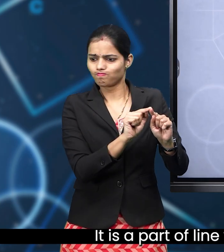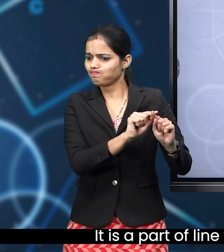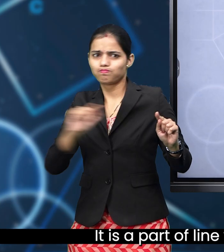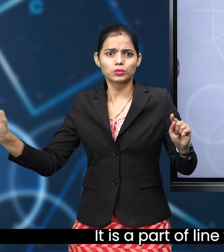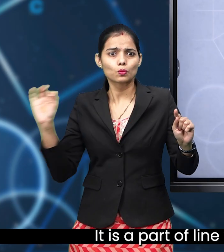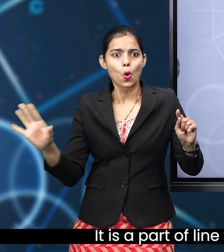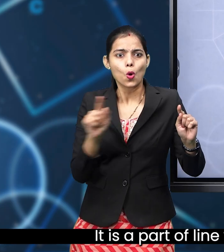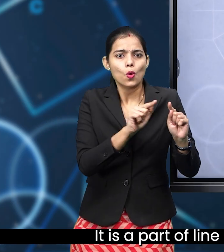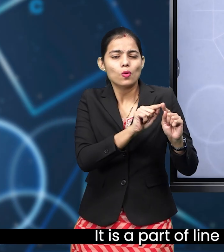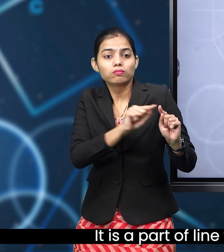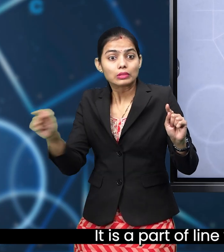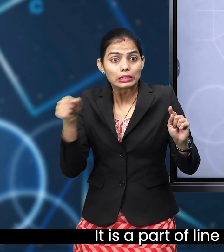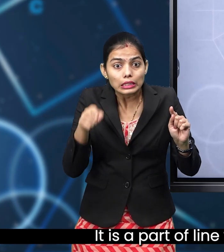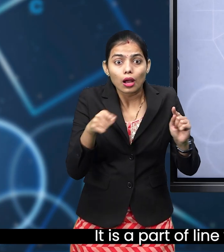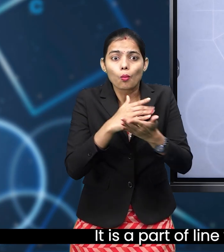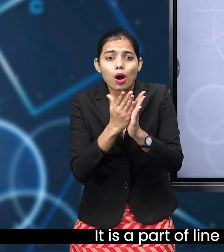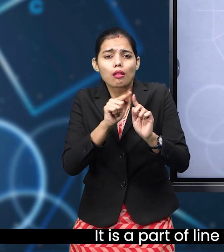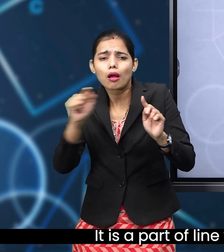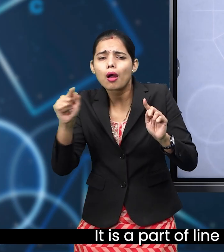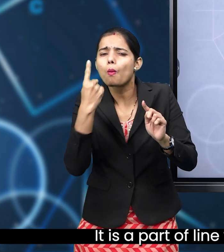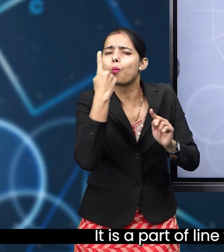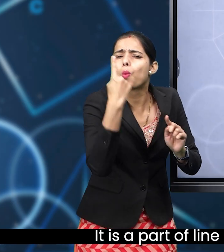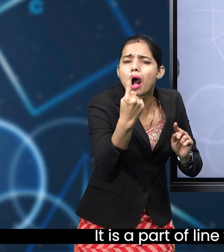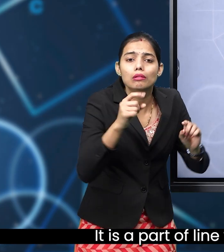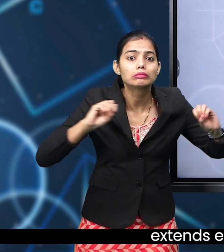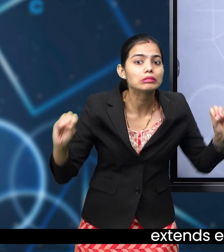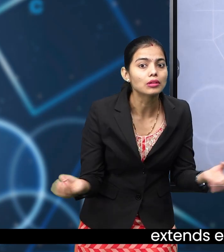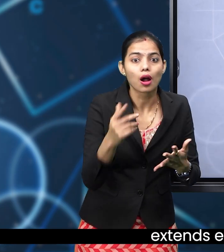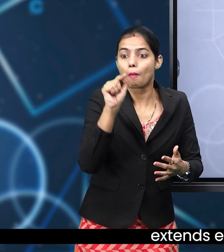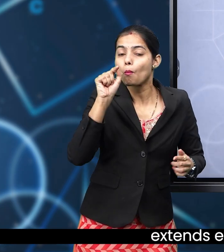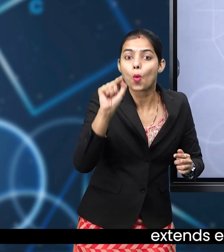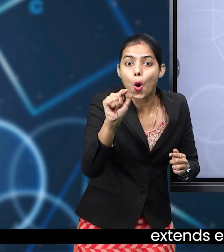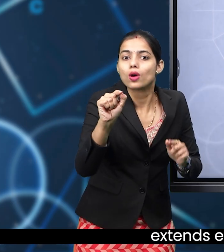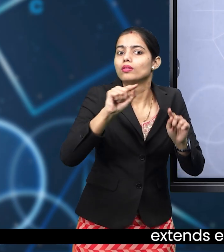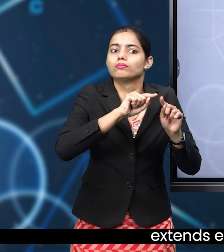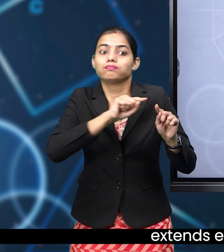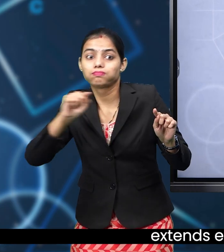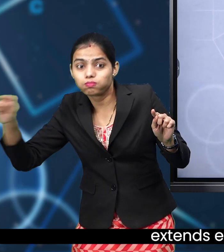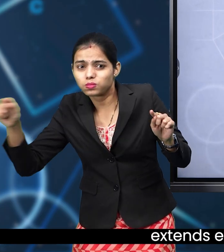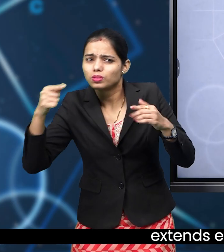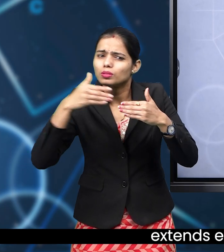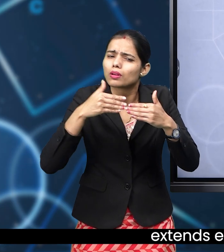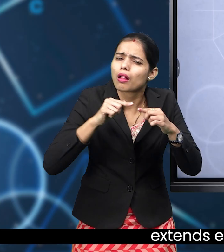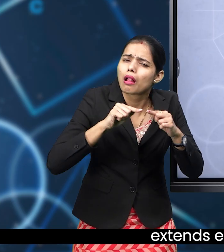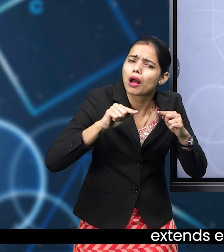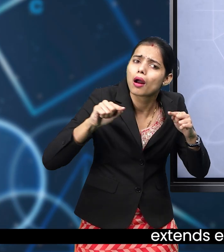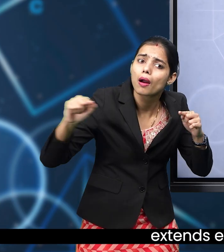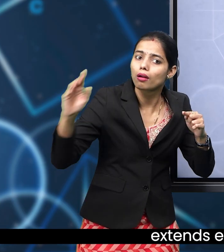It is a part of line with one starting point, whereas extends endlessly in one